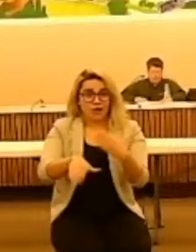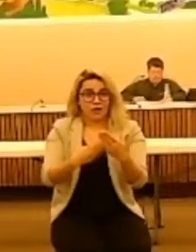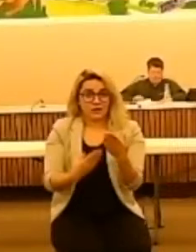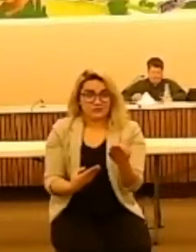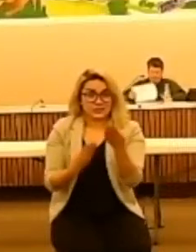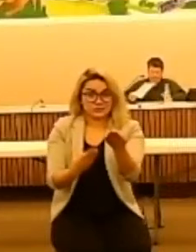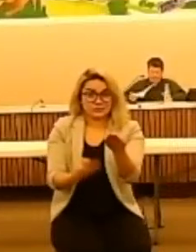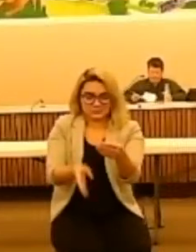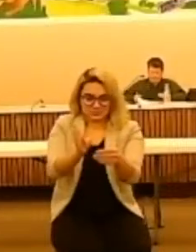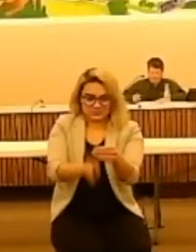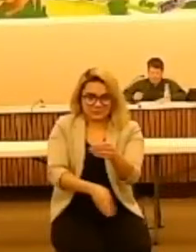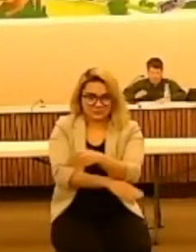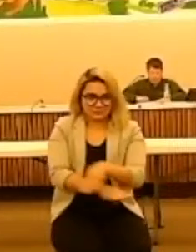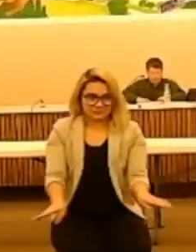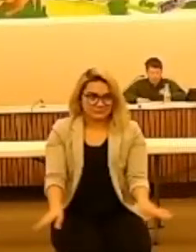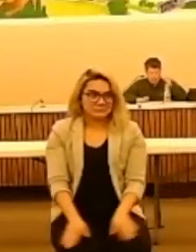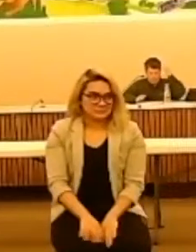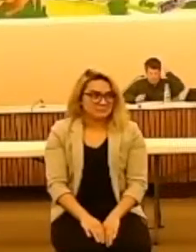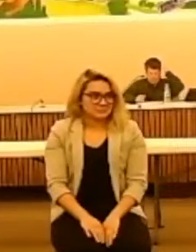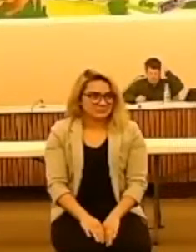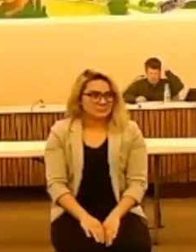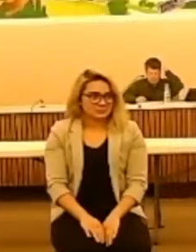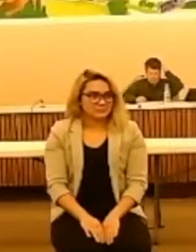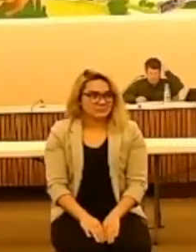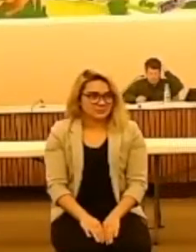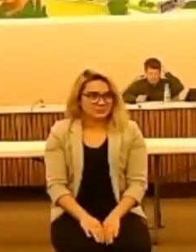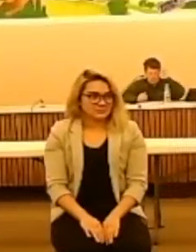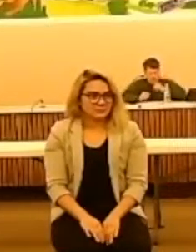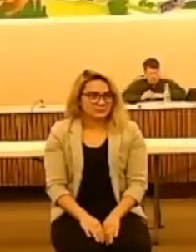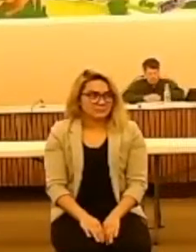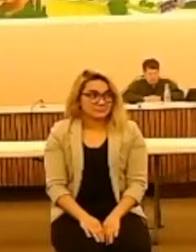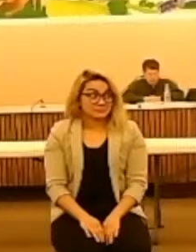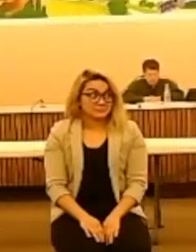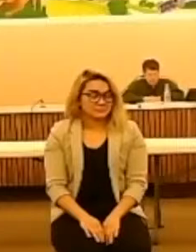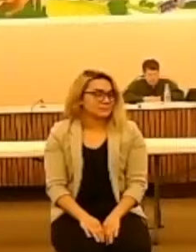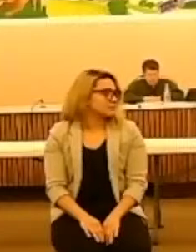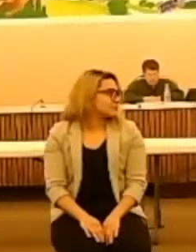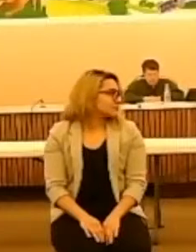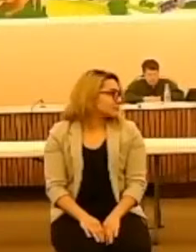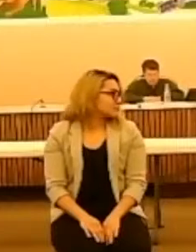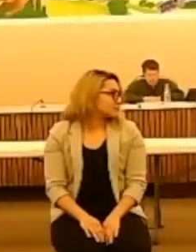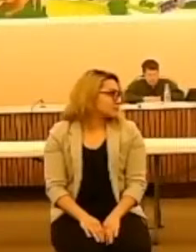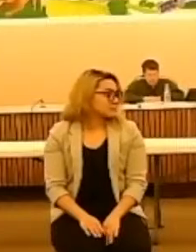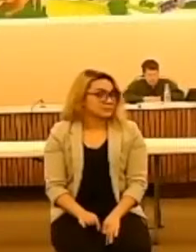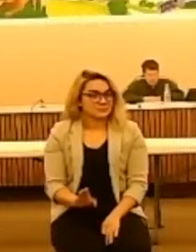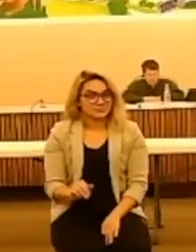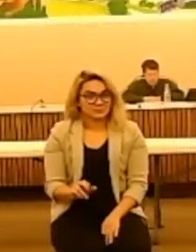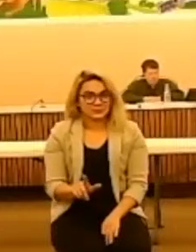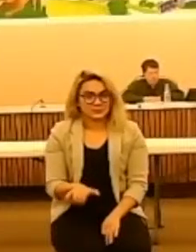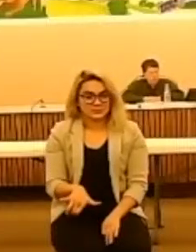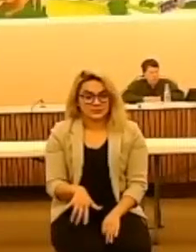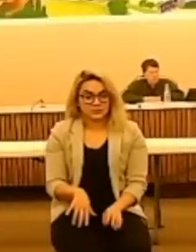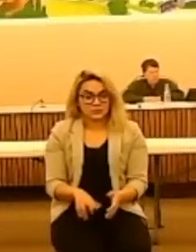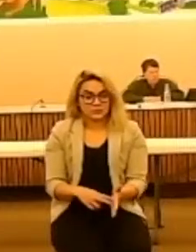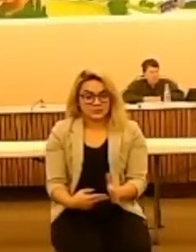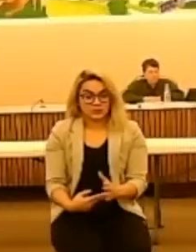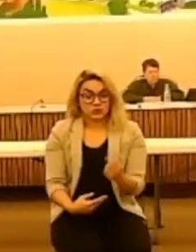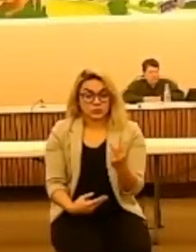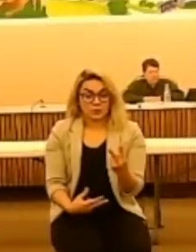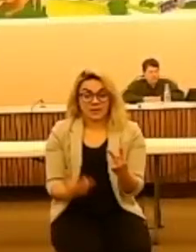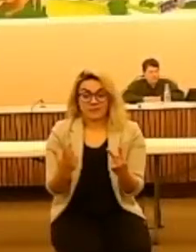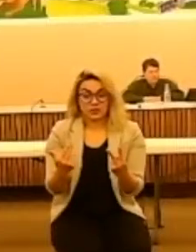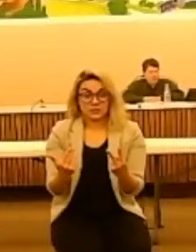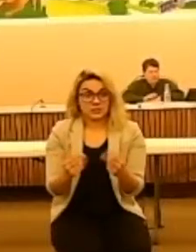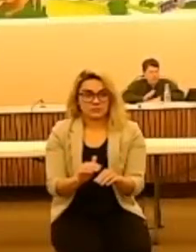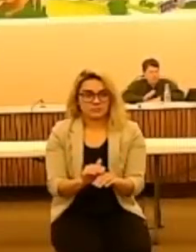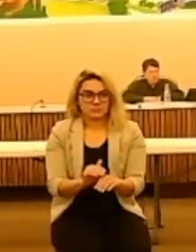Okay? It's 11, 12, there's one more, no more, 13. 12 and 13, we're not going to Done. move on tonight. We're not